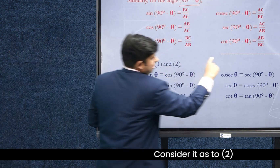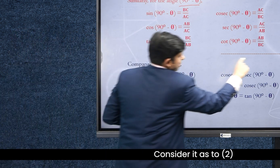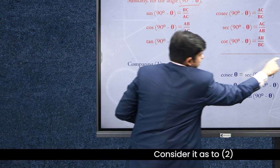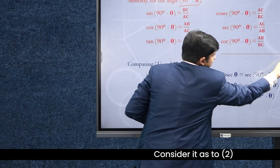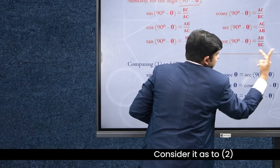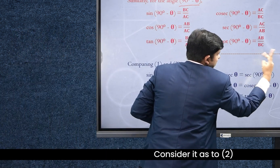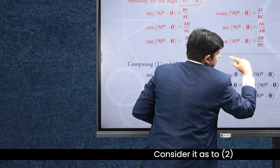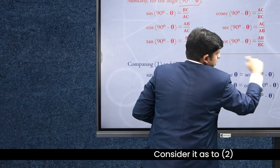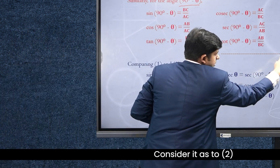Consider it as 2.